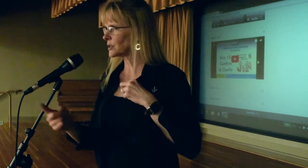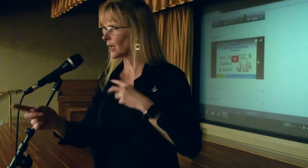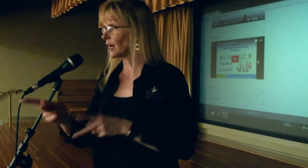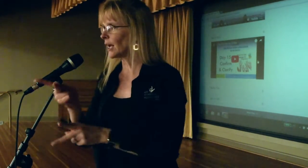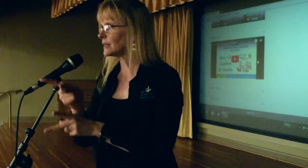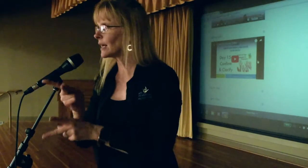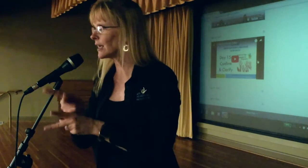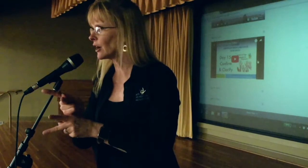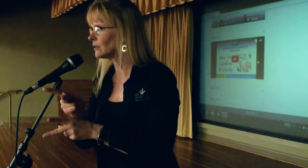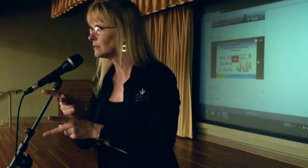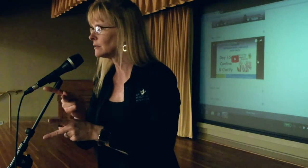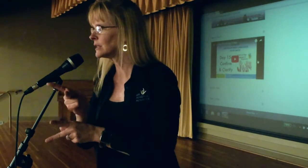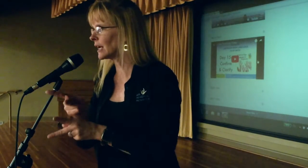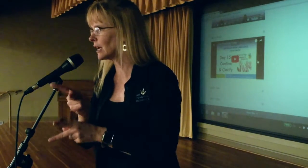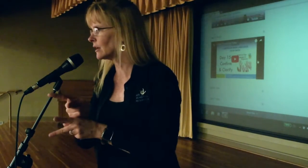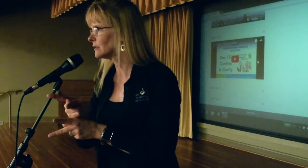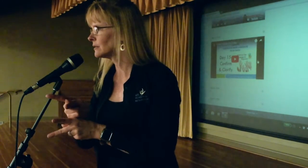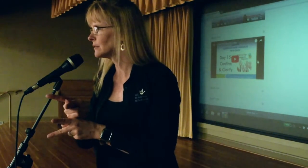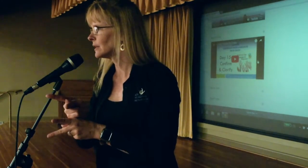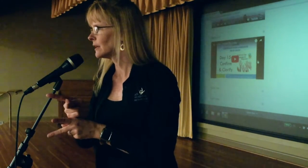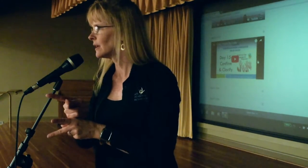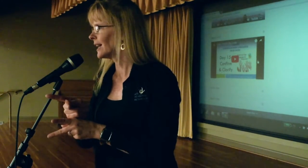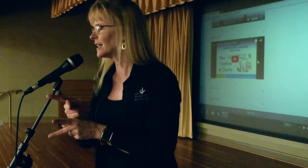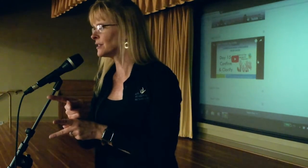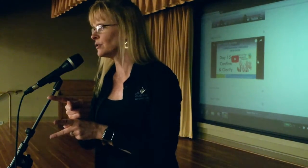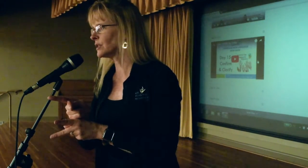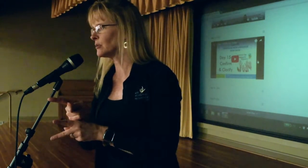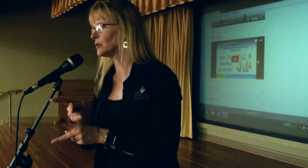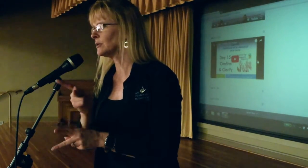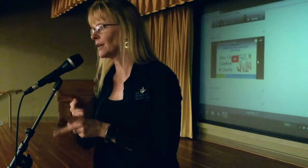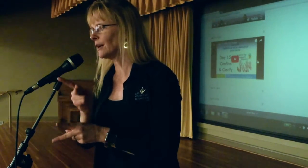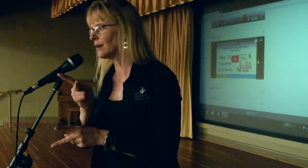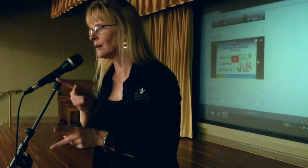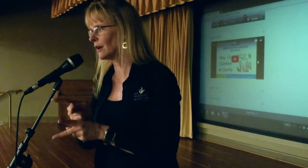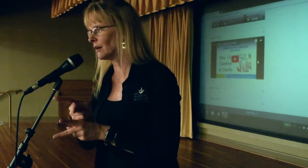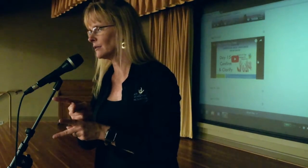saying, hey, take care, take care. And it's a 2-syllable, take care.